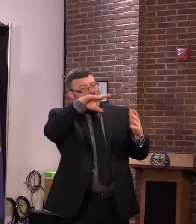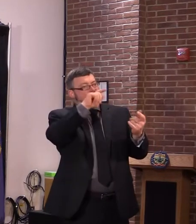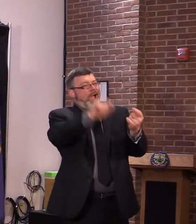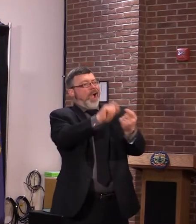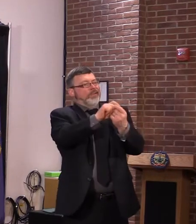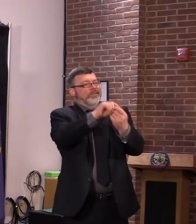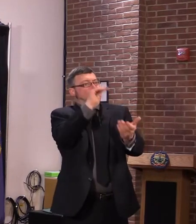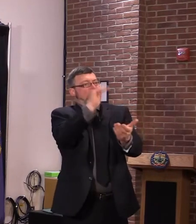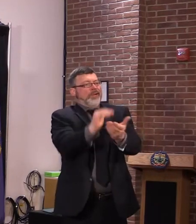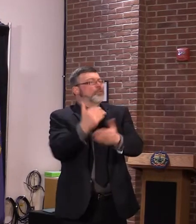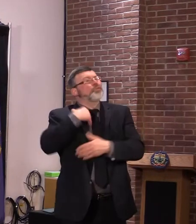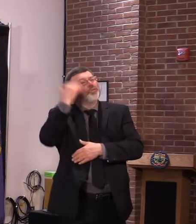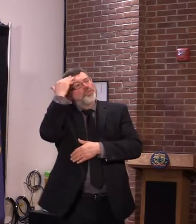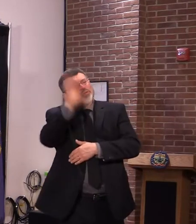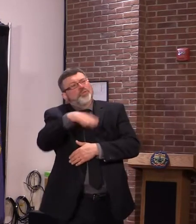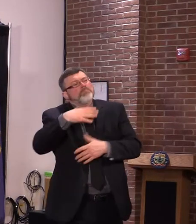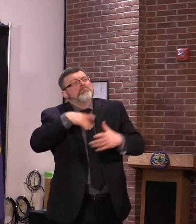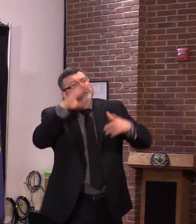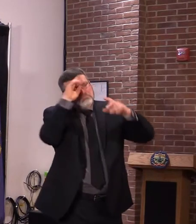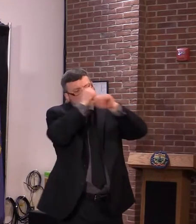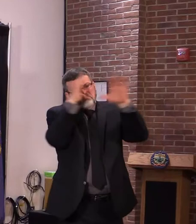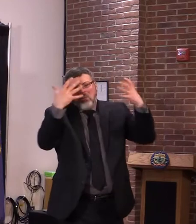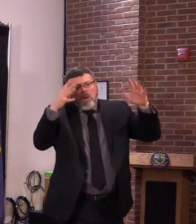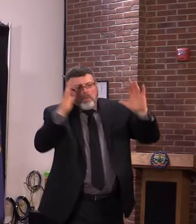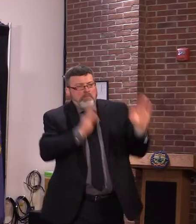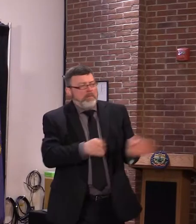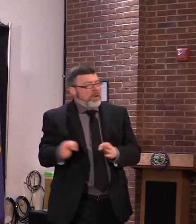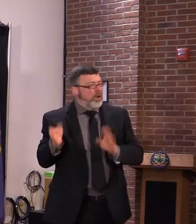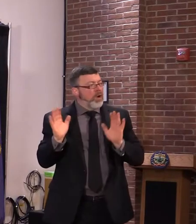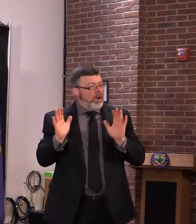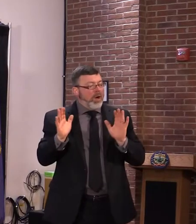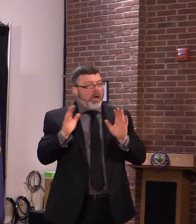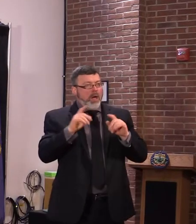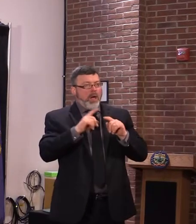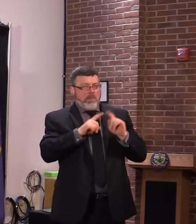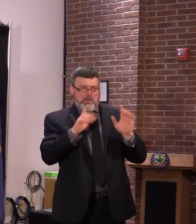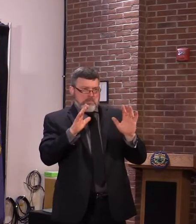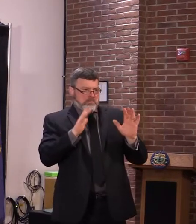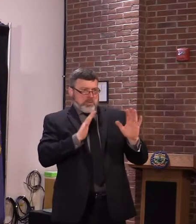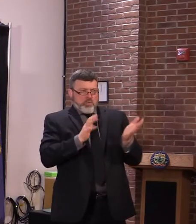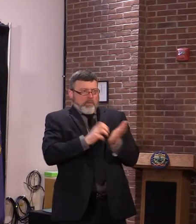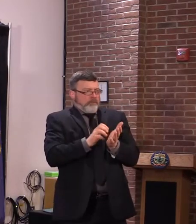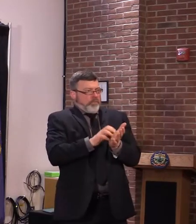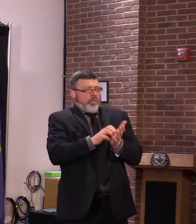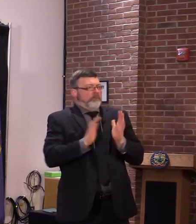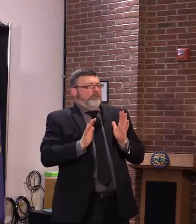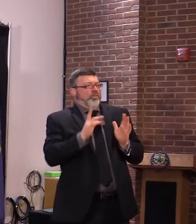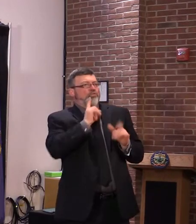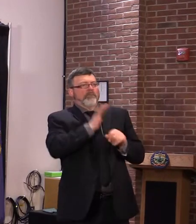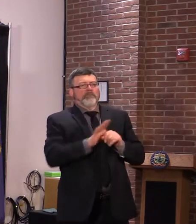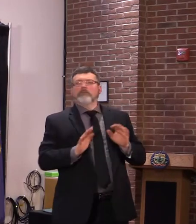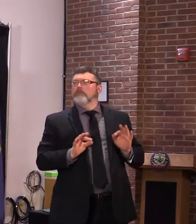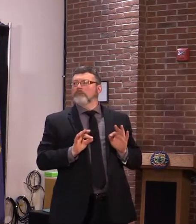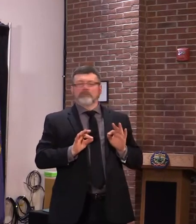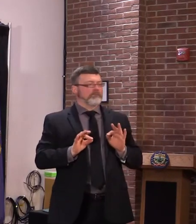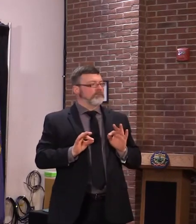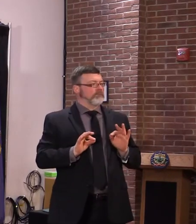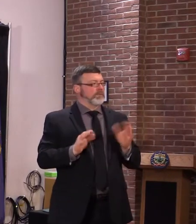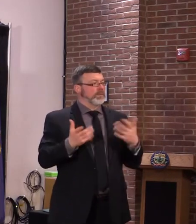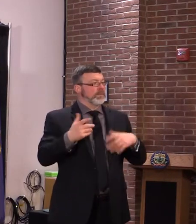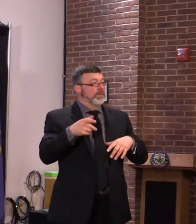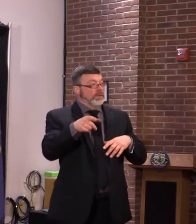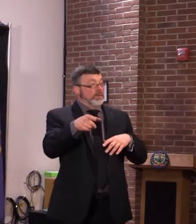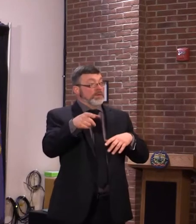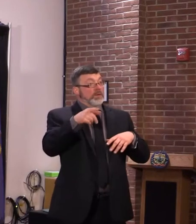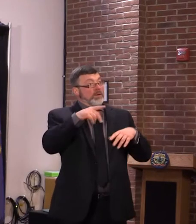pretty confident about that. I think we'll also start to see, really based on the hospital data being in a